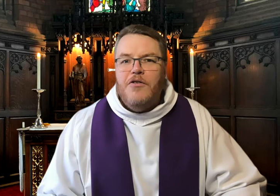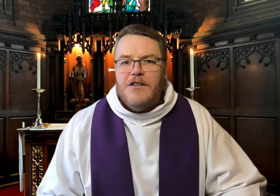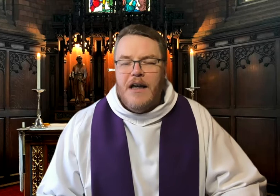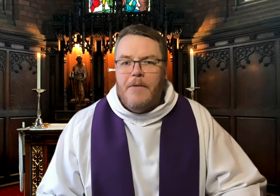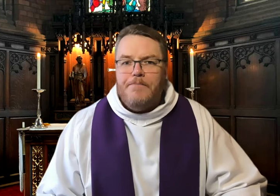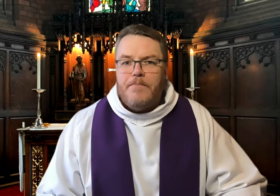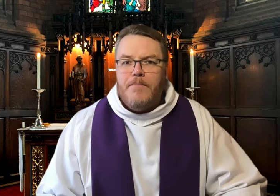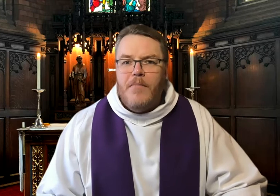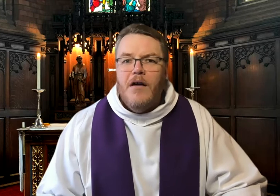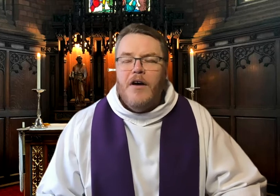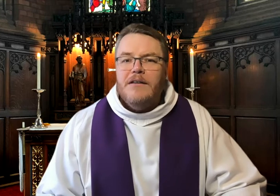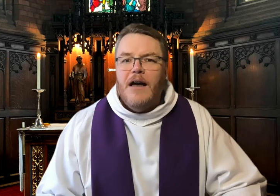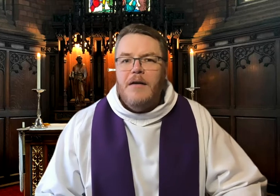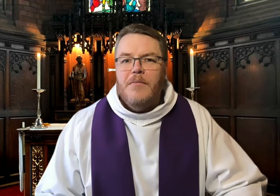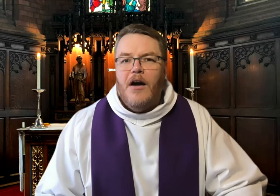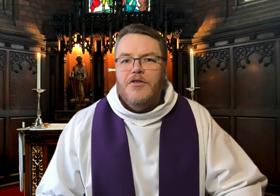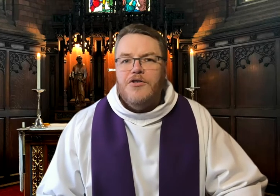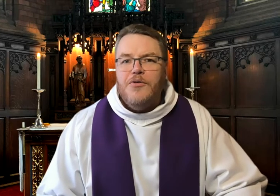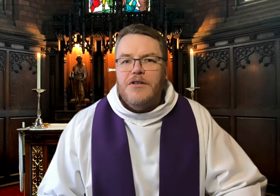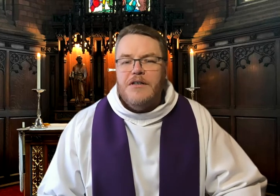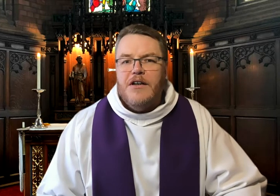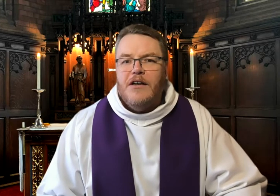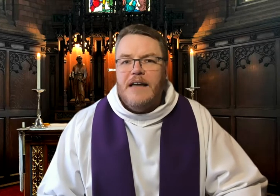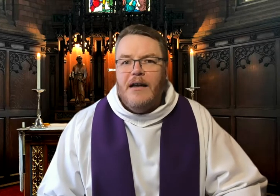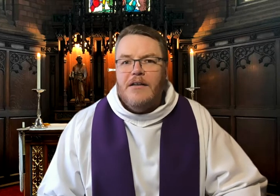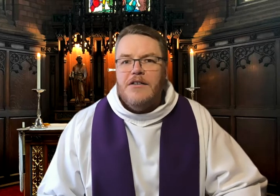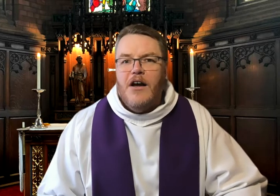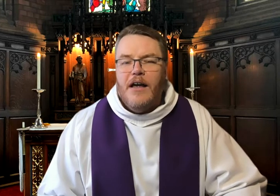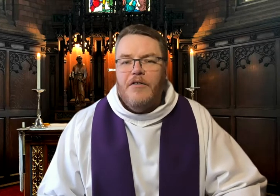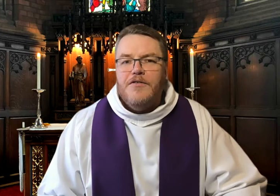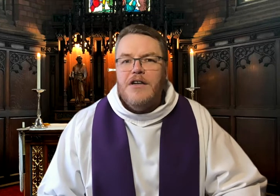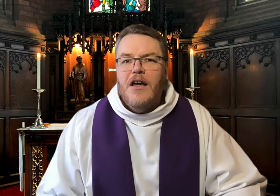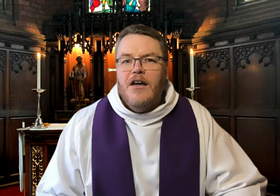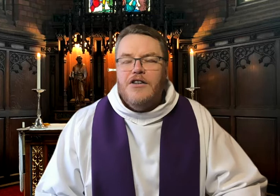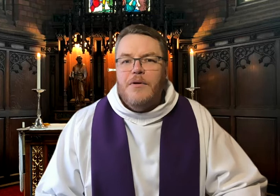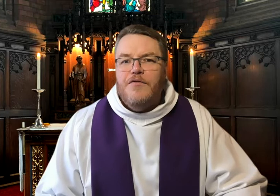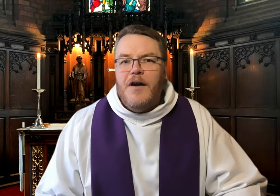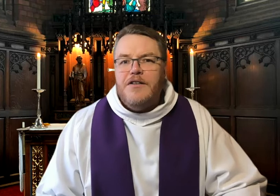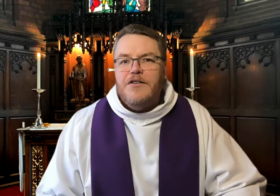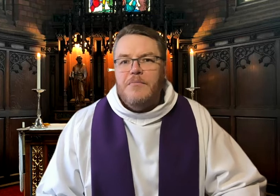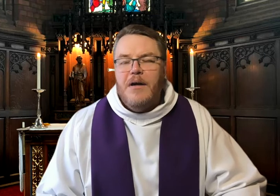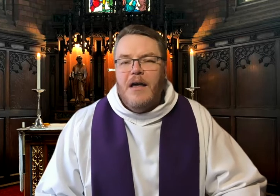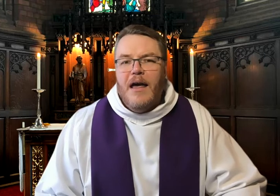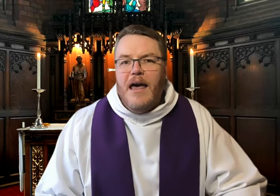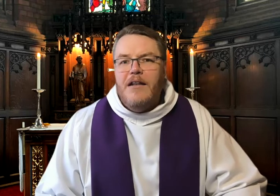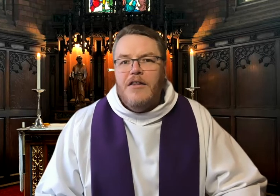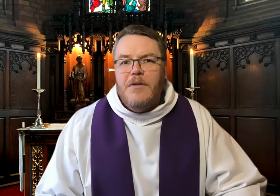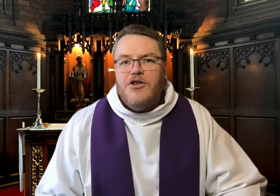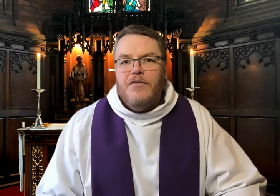generously of our time and our resources and our talents and our gifts, to invest them in the mission of the